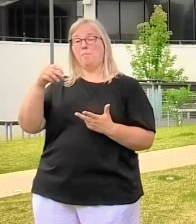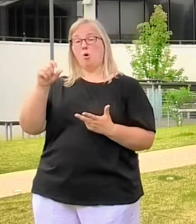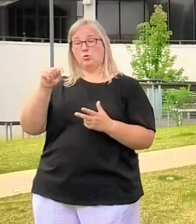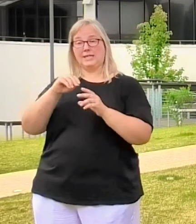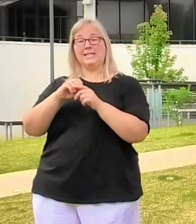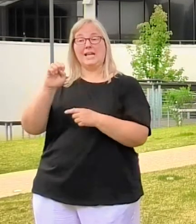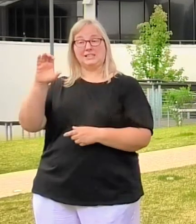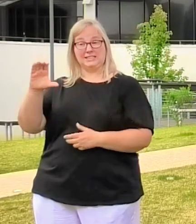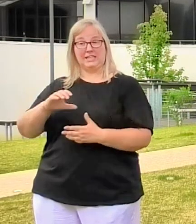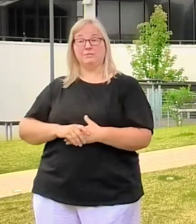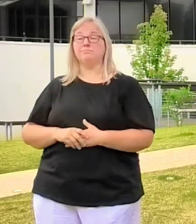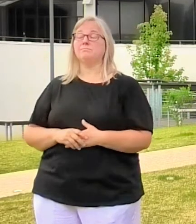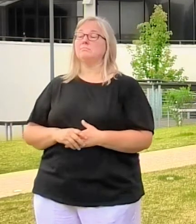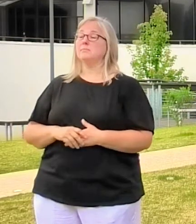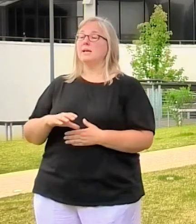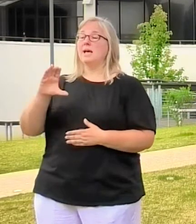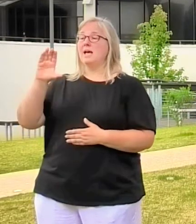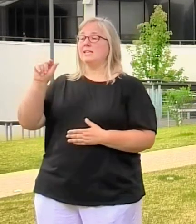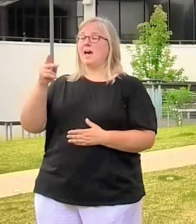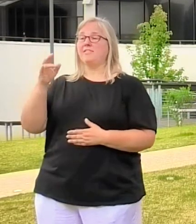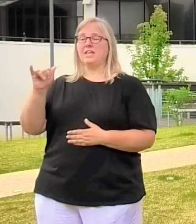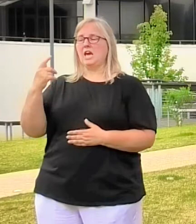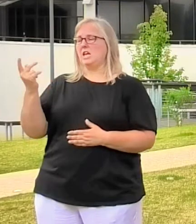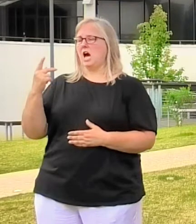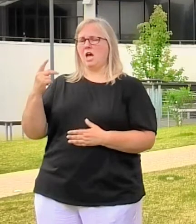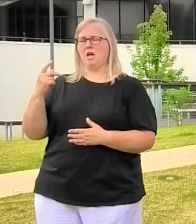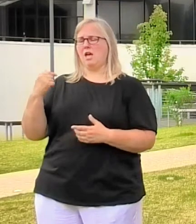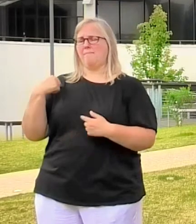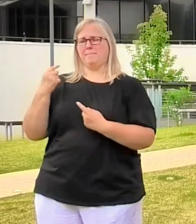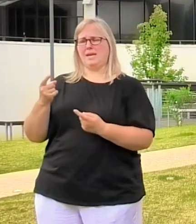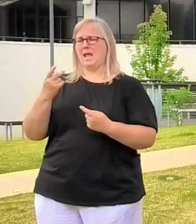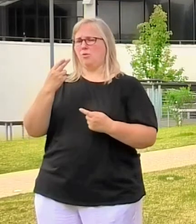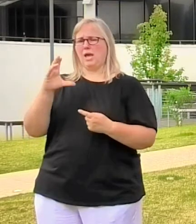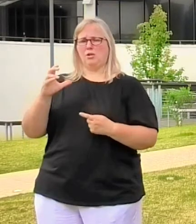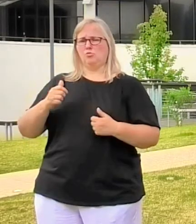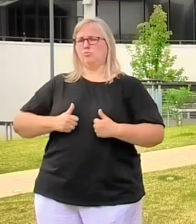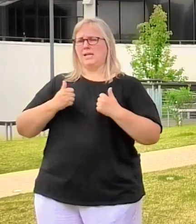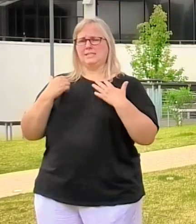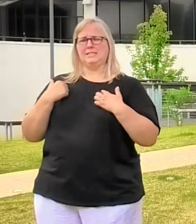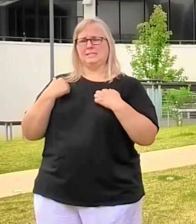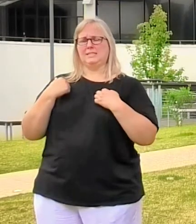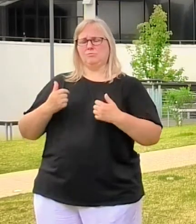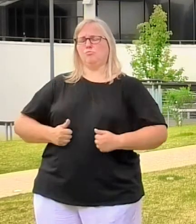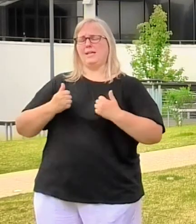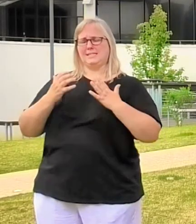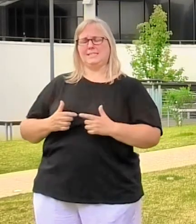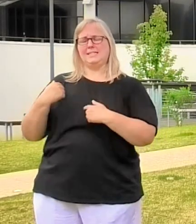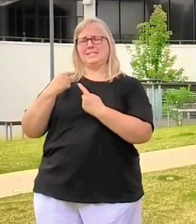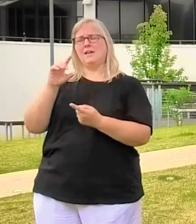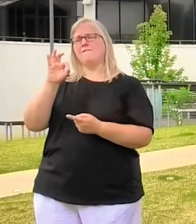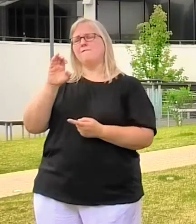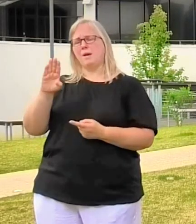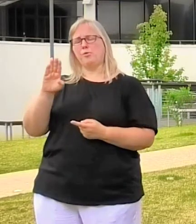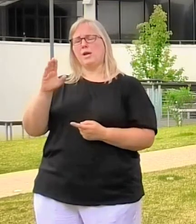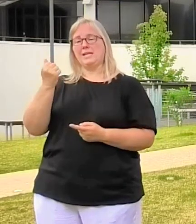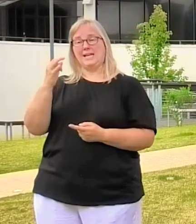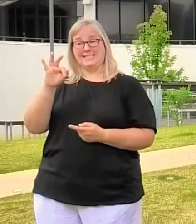City. Kathy and I have been Howard County residents since February of 1970 when I returned from